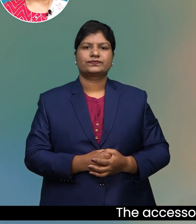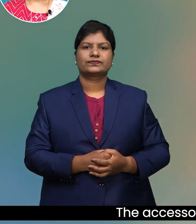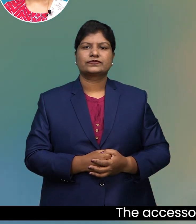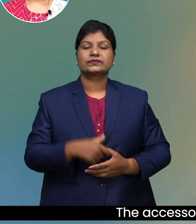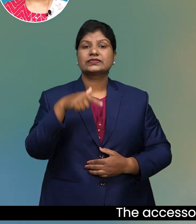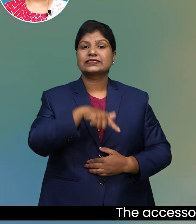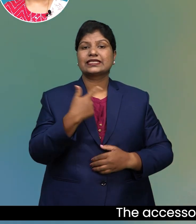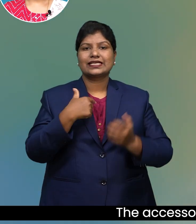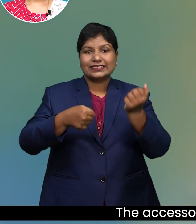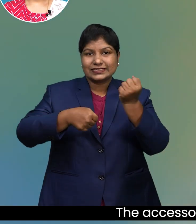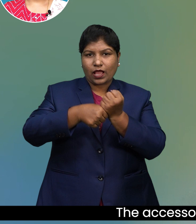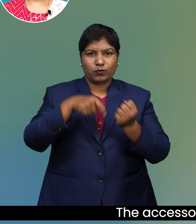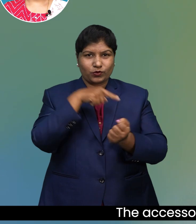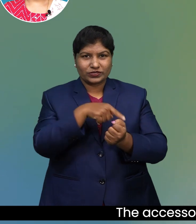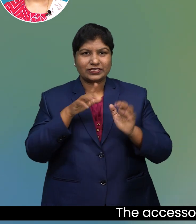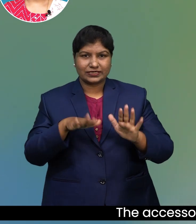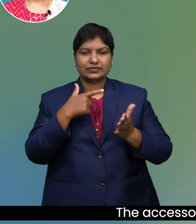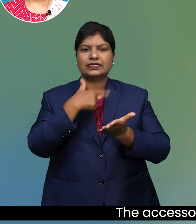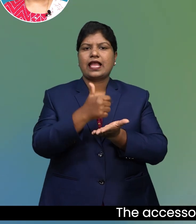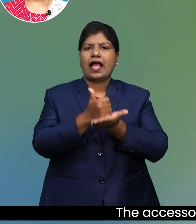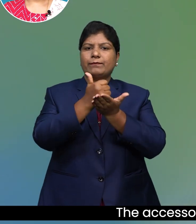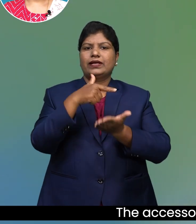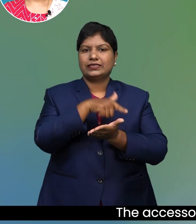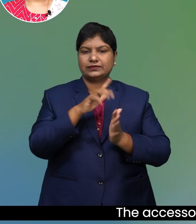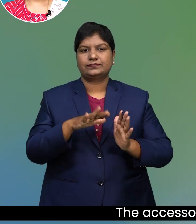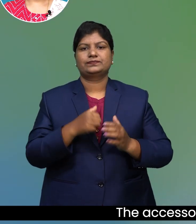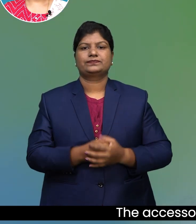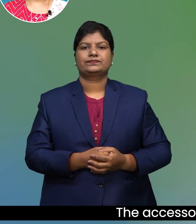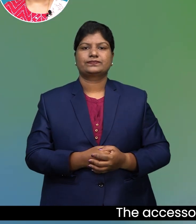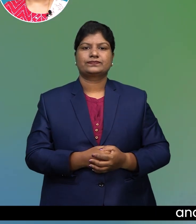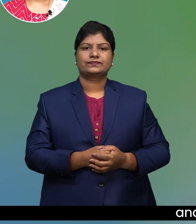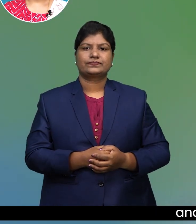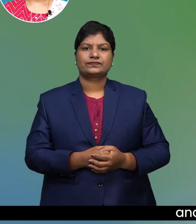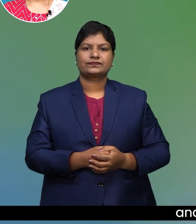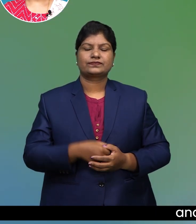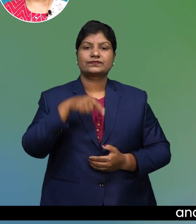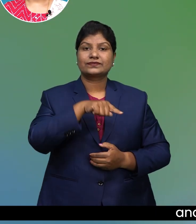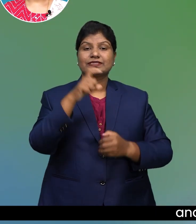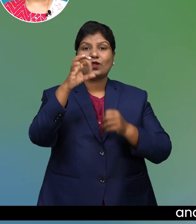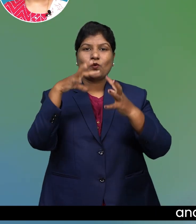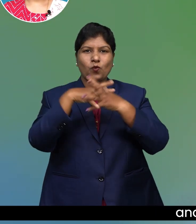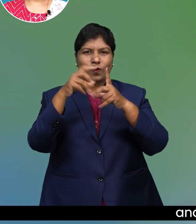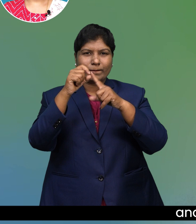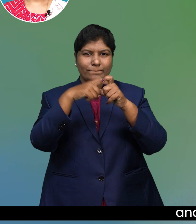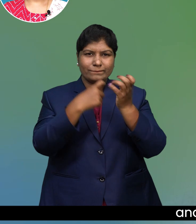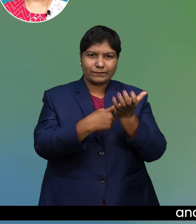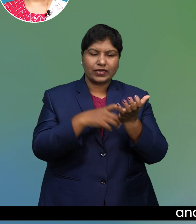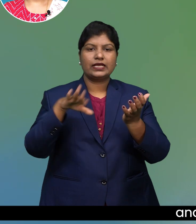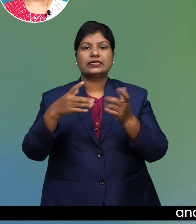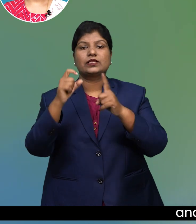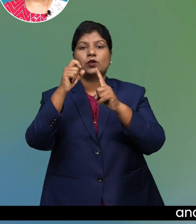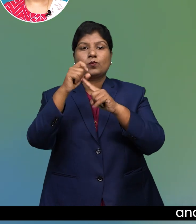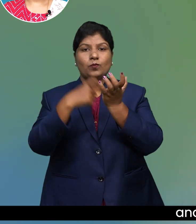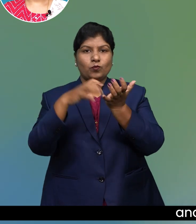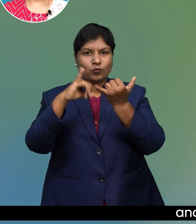The accessory glands like the prostate and Cowper glands